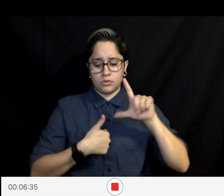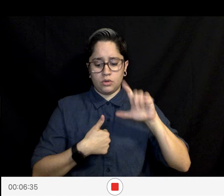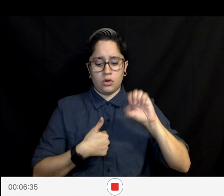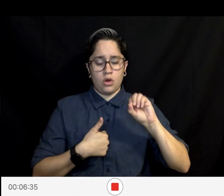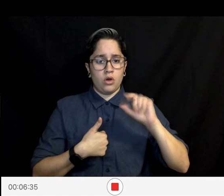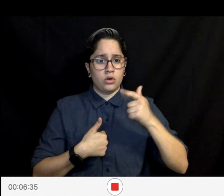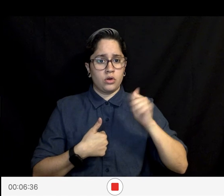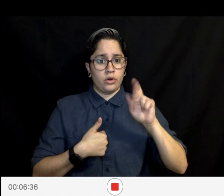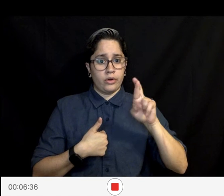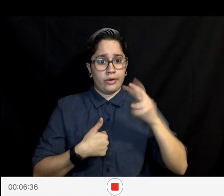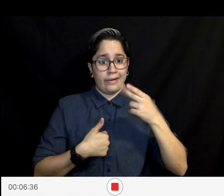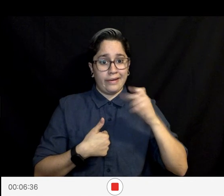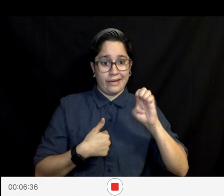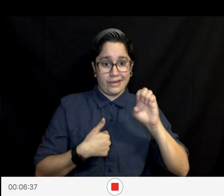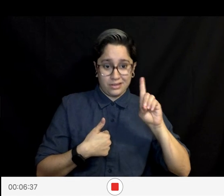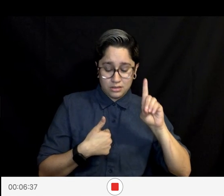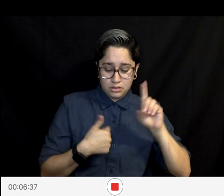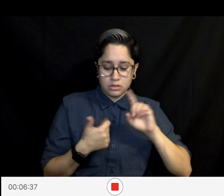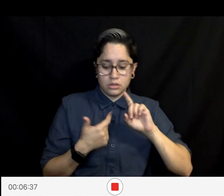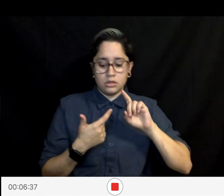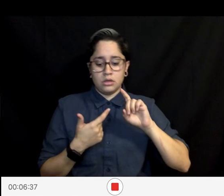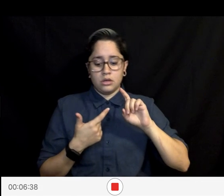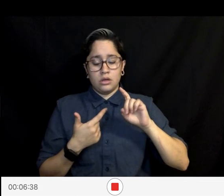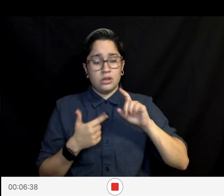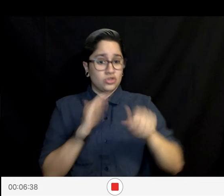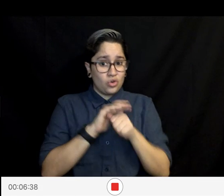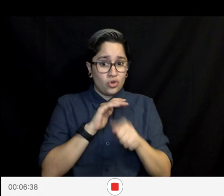Humans are also becoming an increasingly